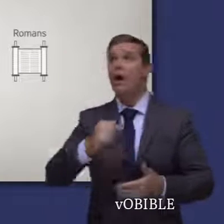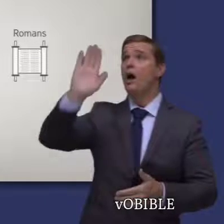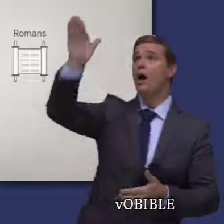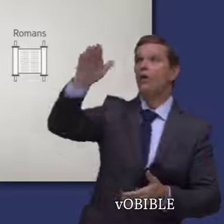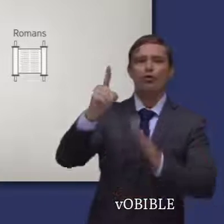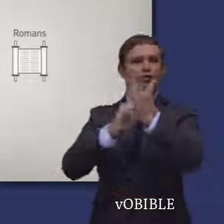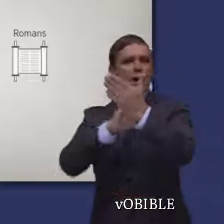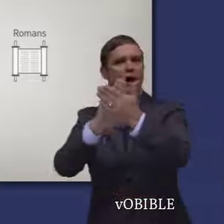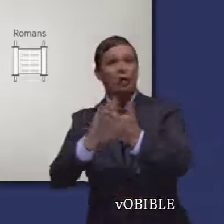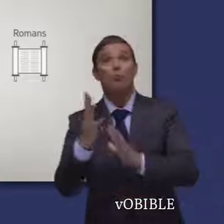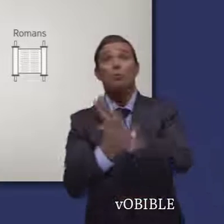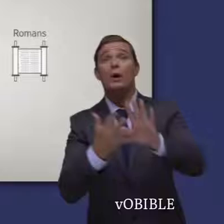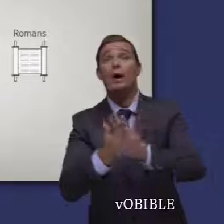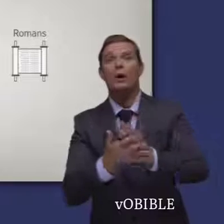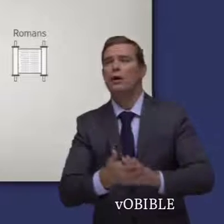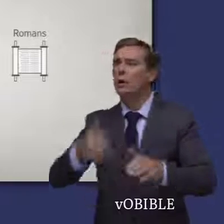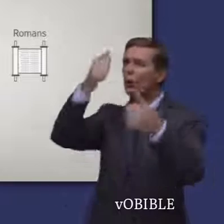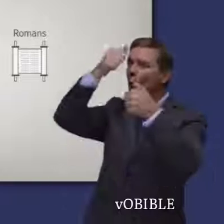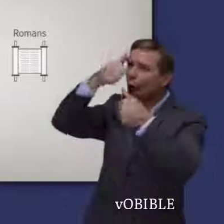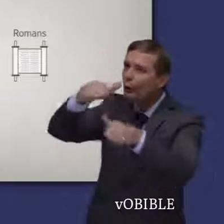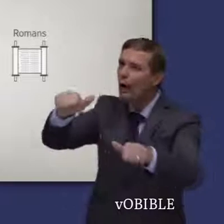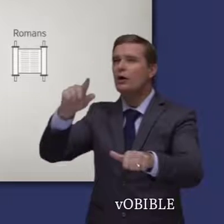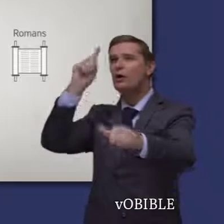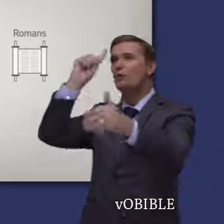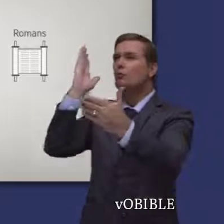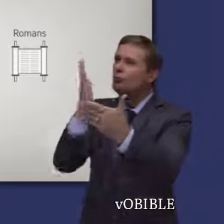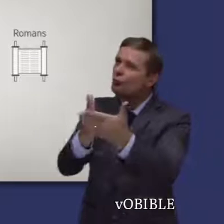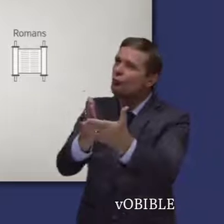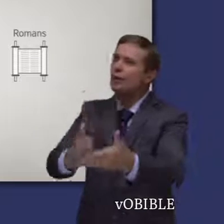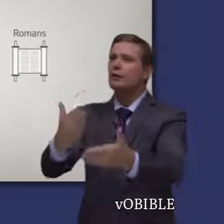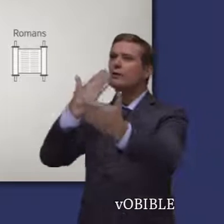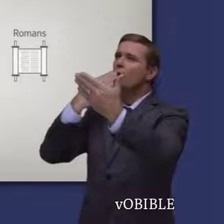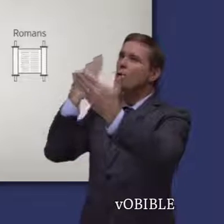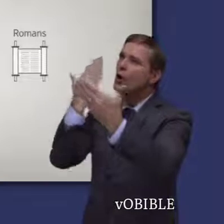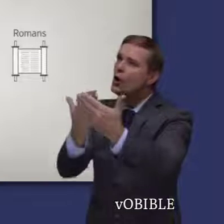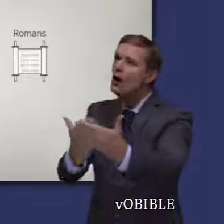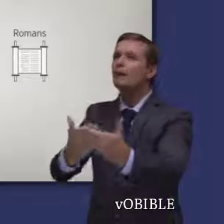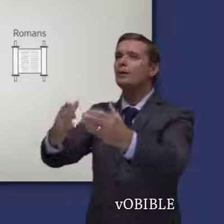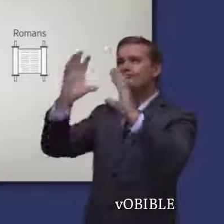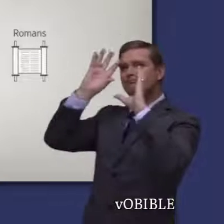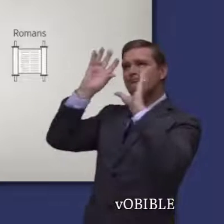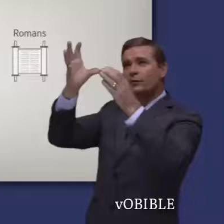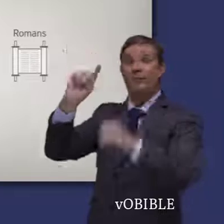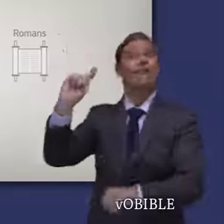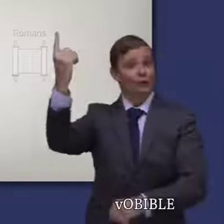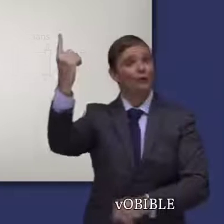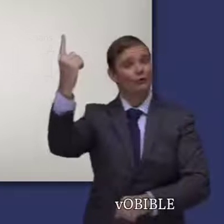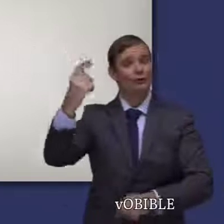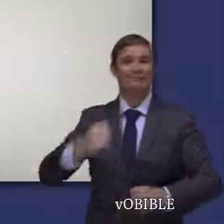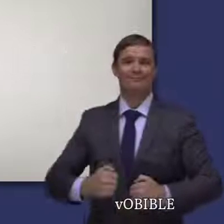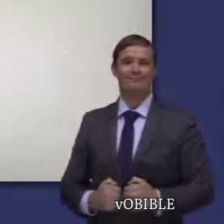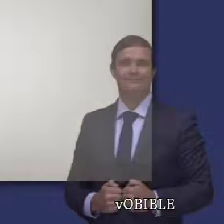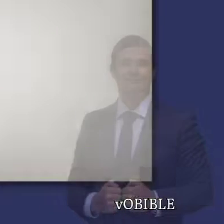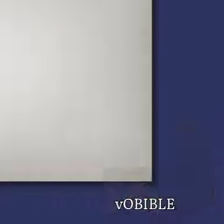God's name involves knowing Him, trusting Him, obeying Him, and putting Him first in our life.